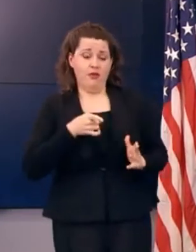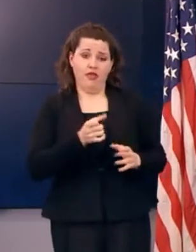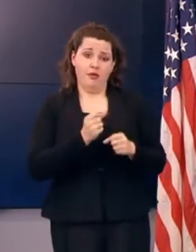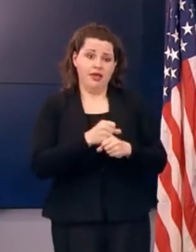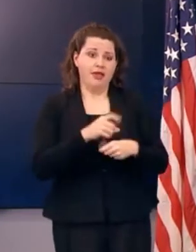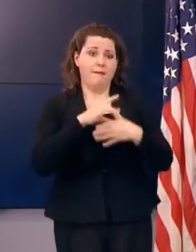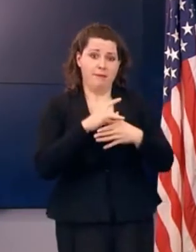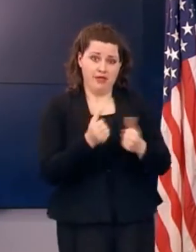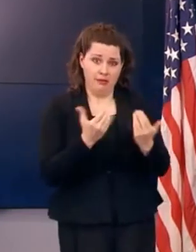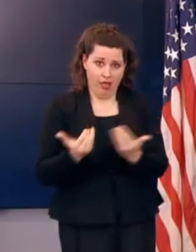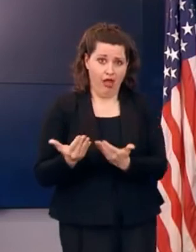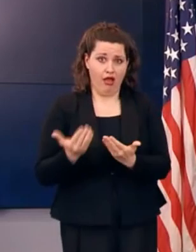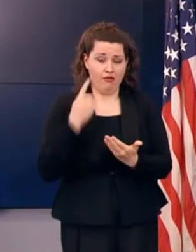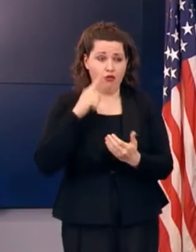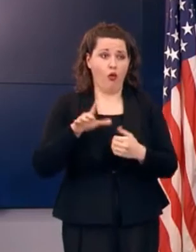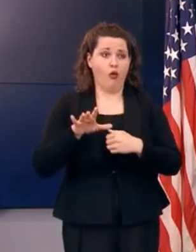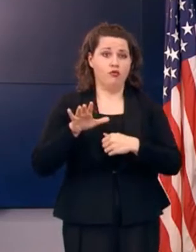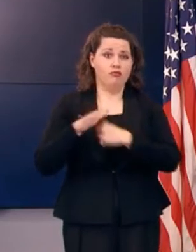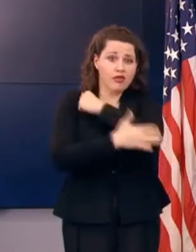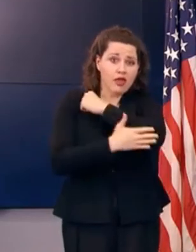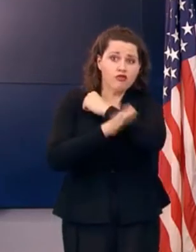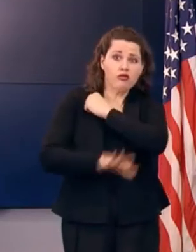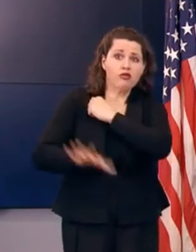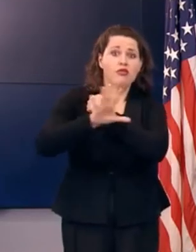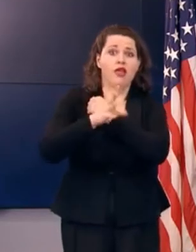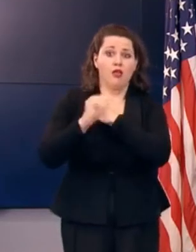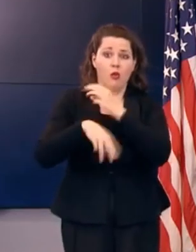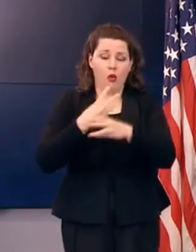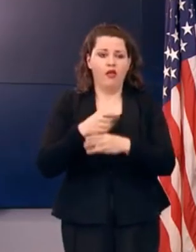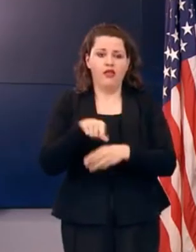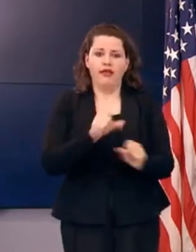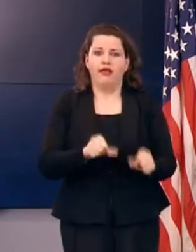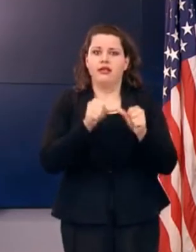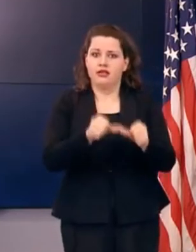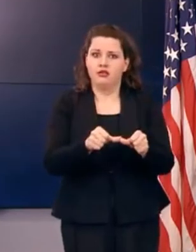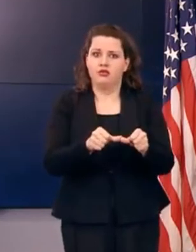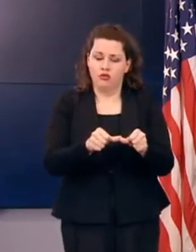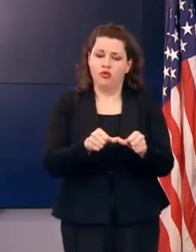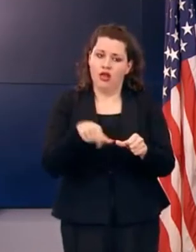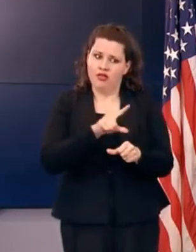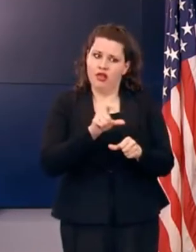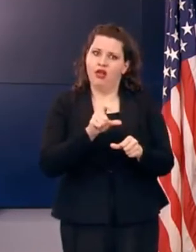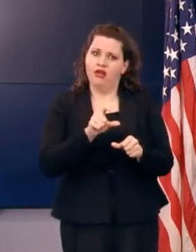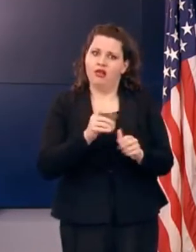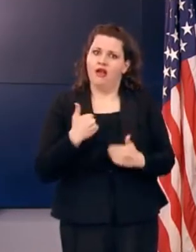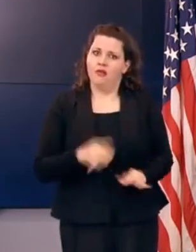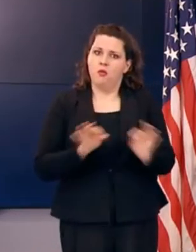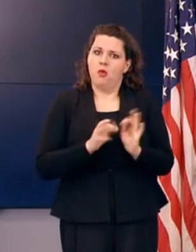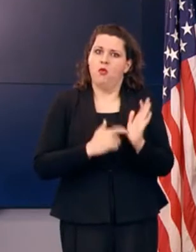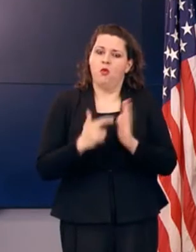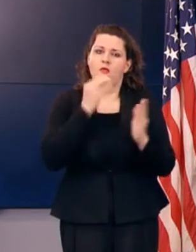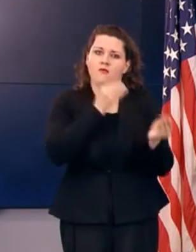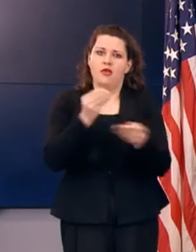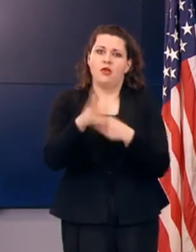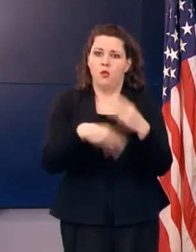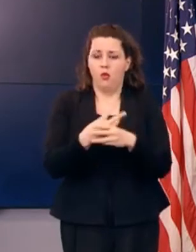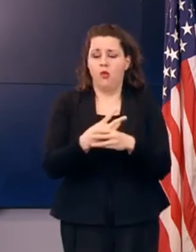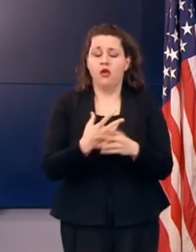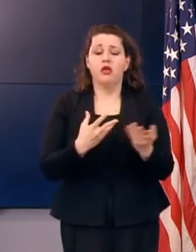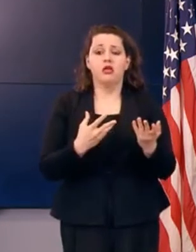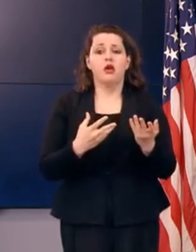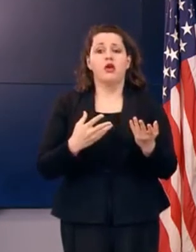producing meat supply for the country and for the world can continue to do what they do and play a critical role in feeding the world. And so